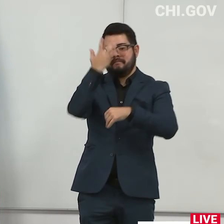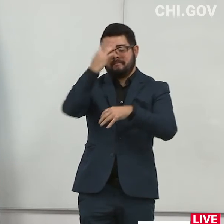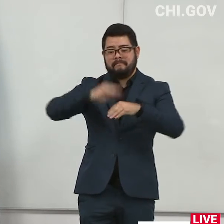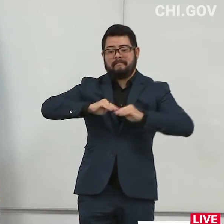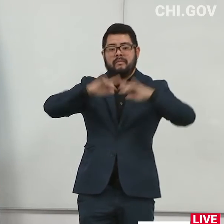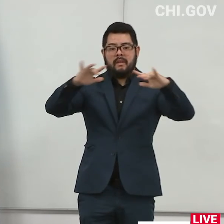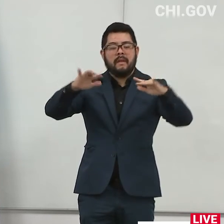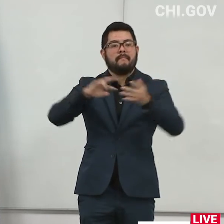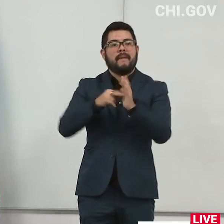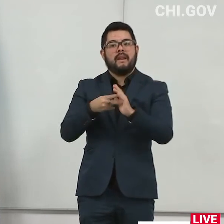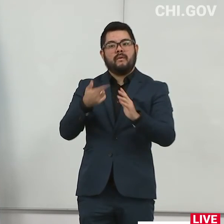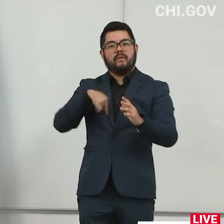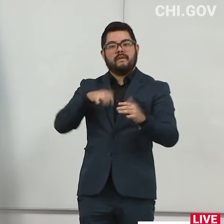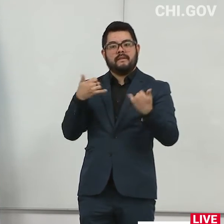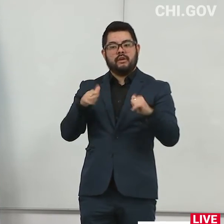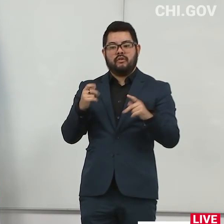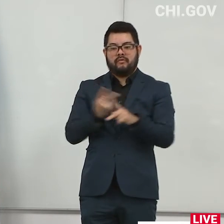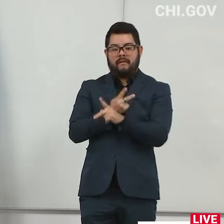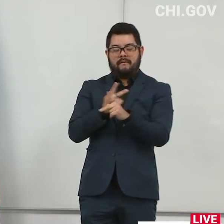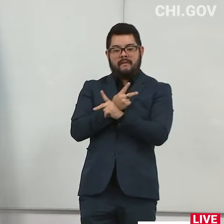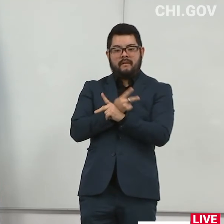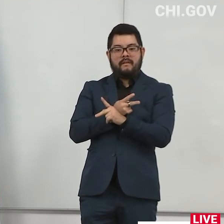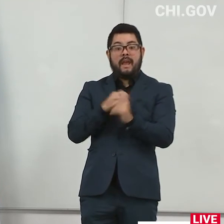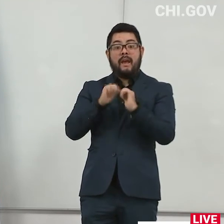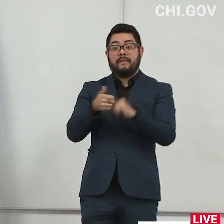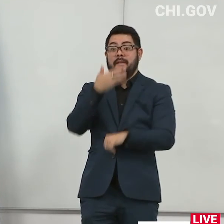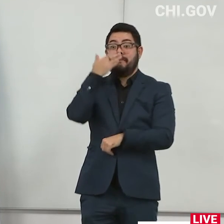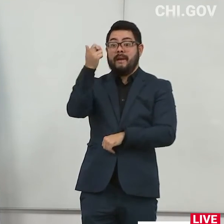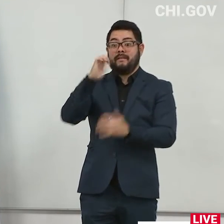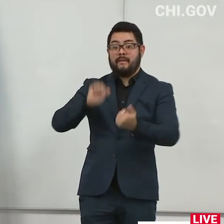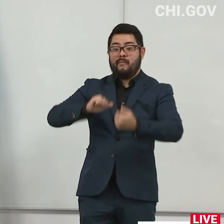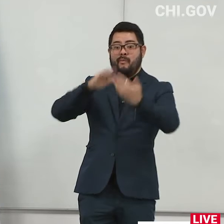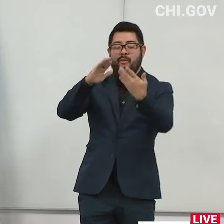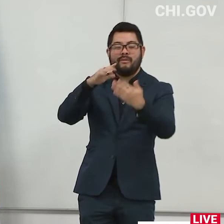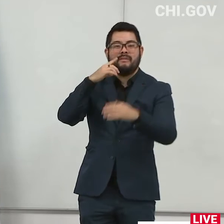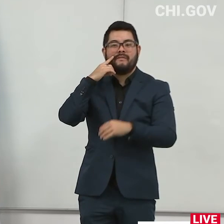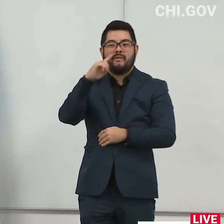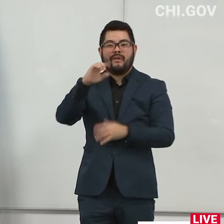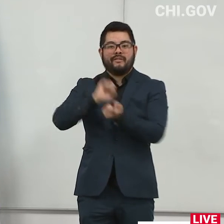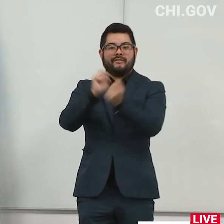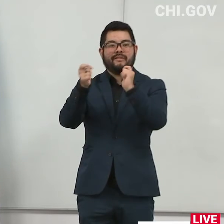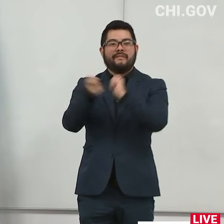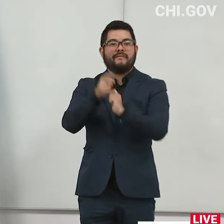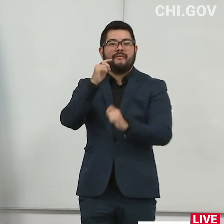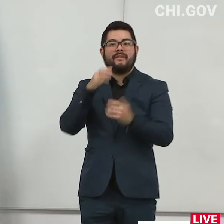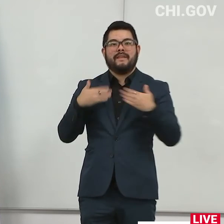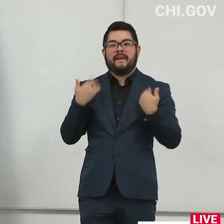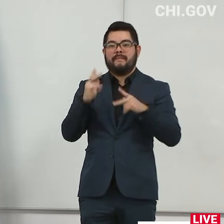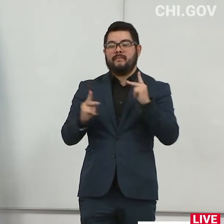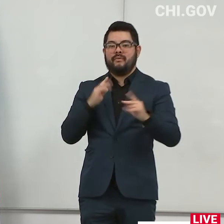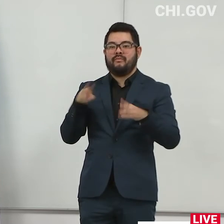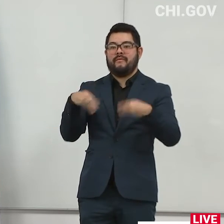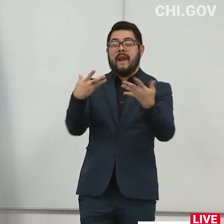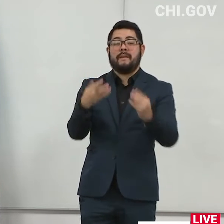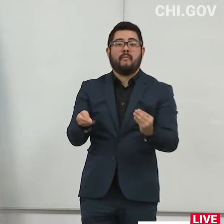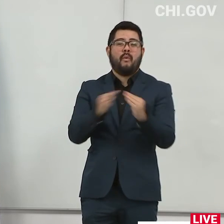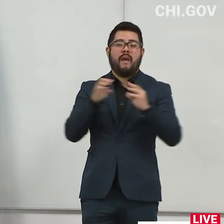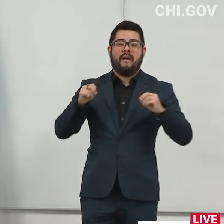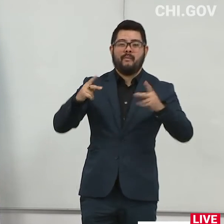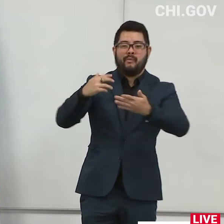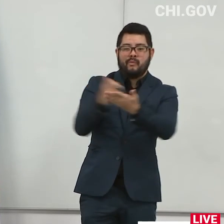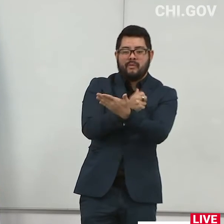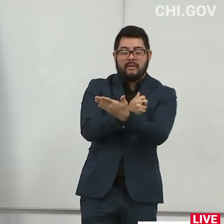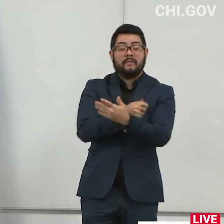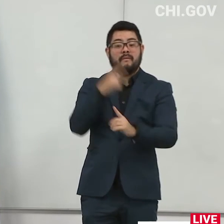positioned like never before to continue the transformation of the lives of the young people in our city. And